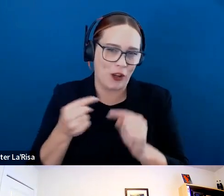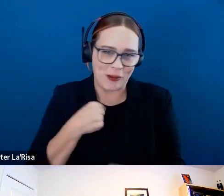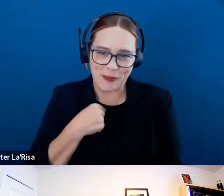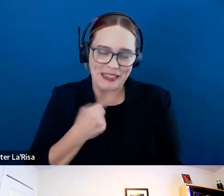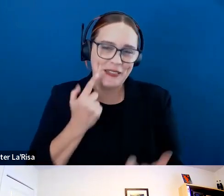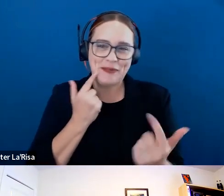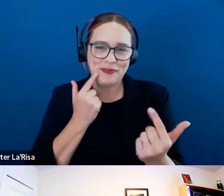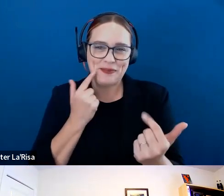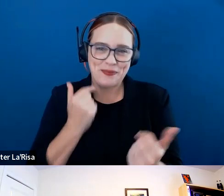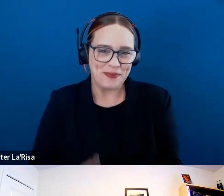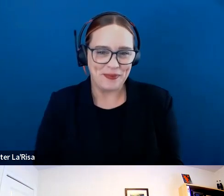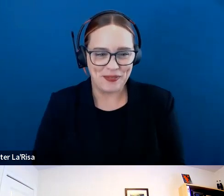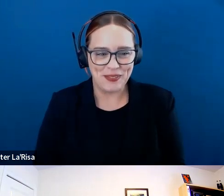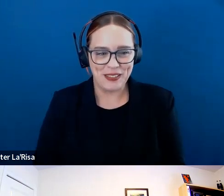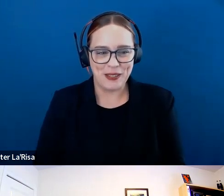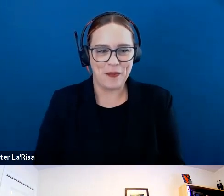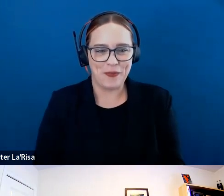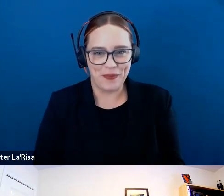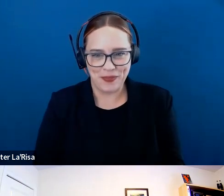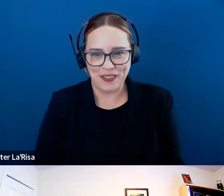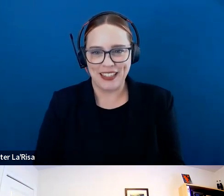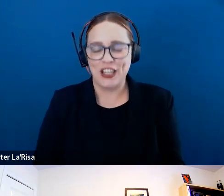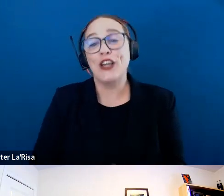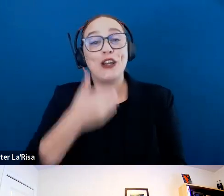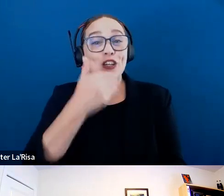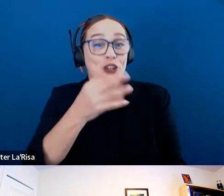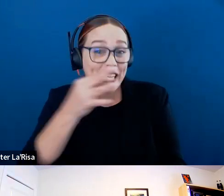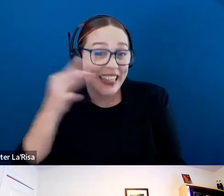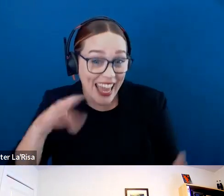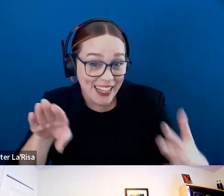So good break, good cat break.